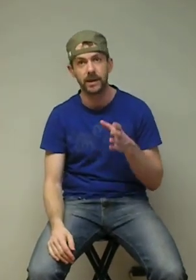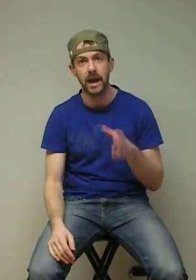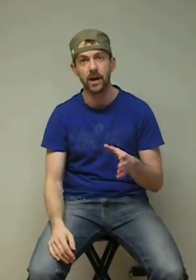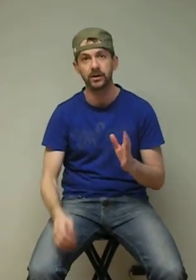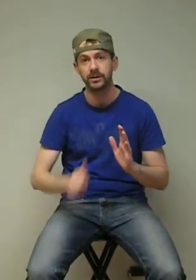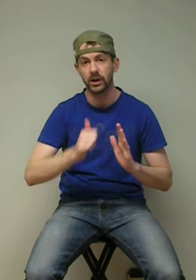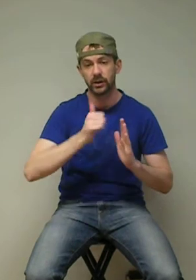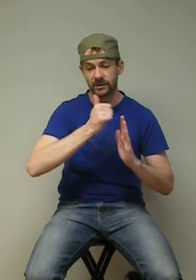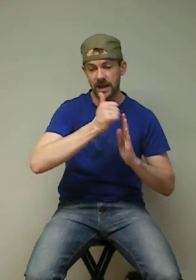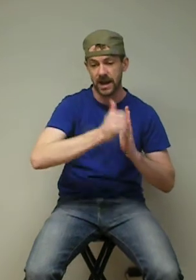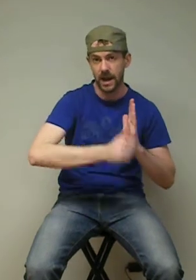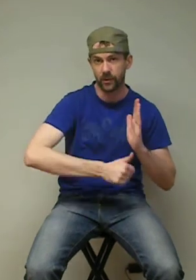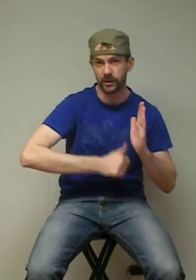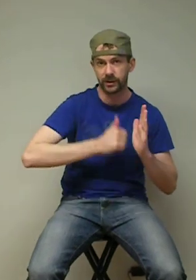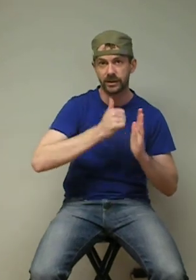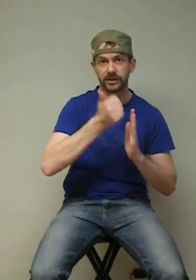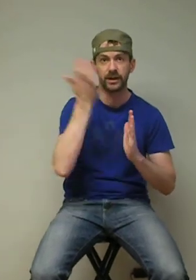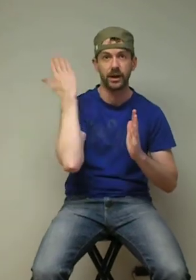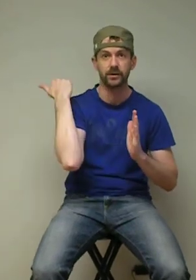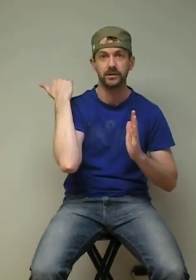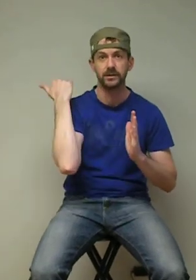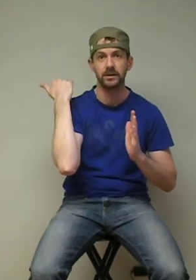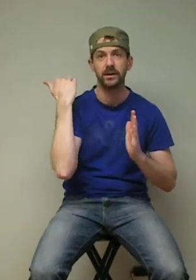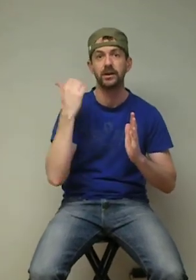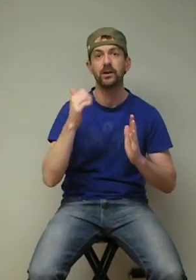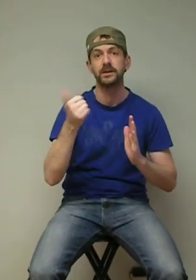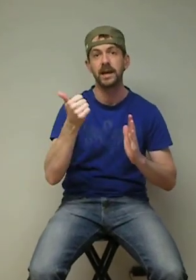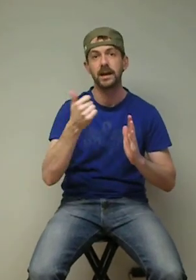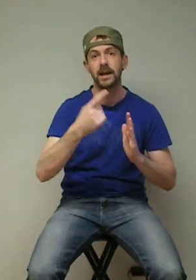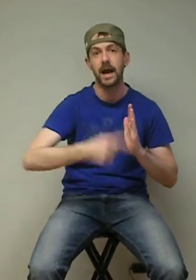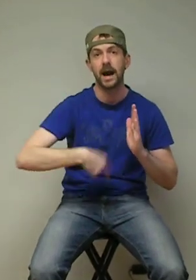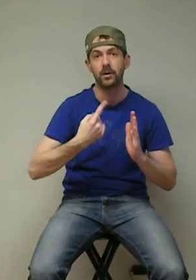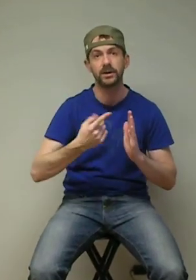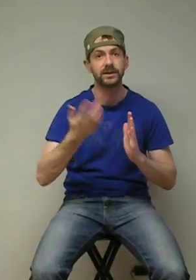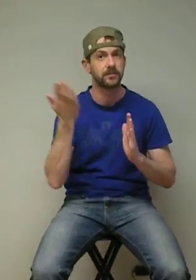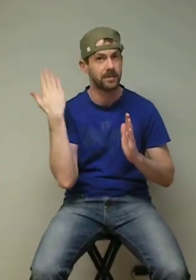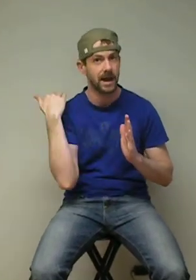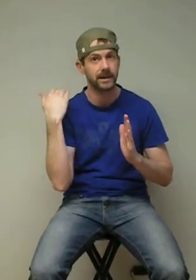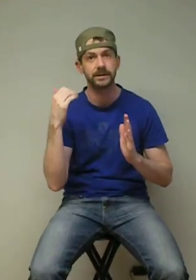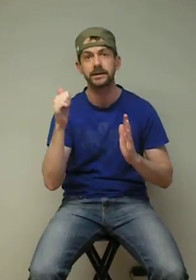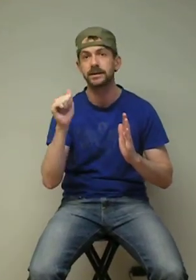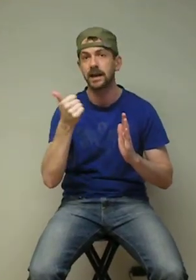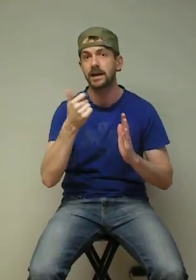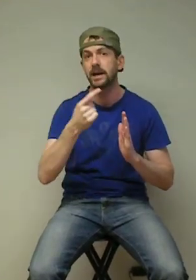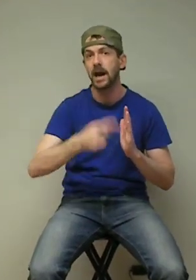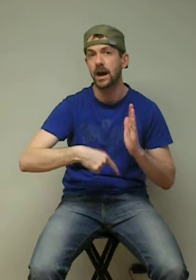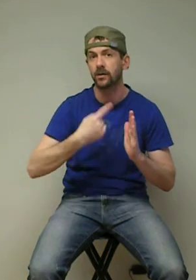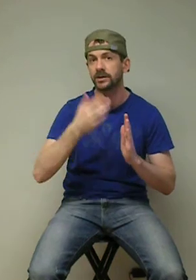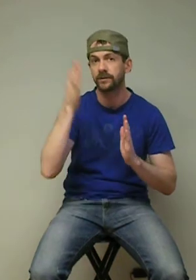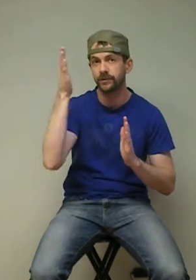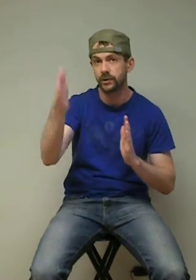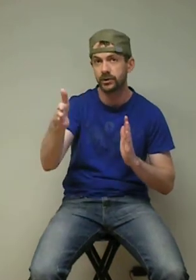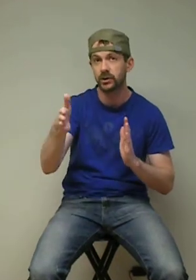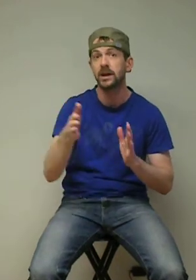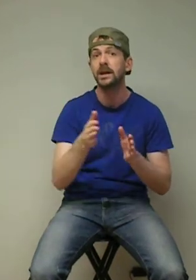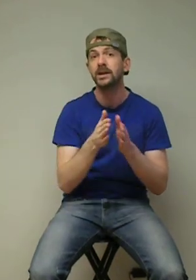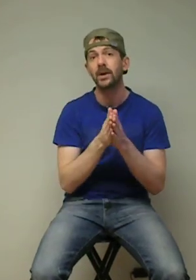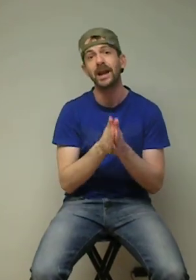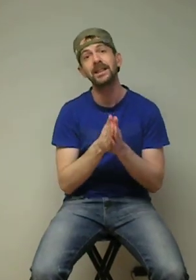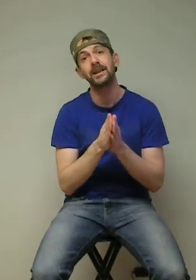the hours. You're not going to go 10 hours ago. You go 10 hours past, 10 hours future. So anything